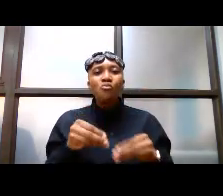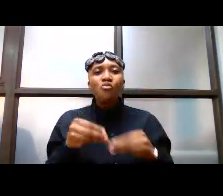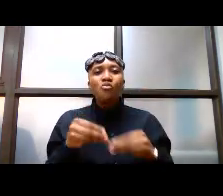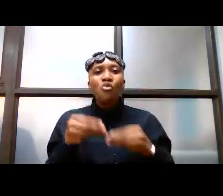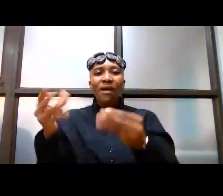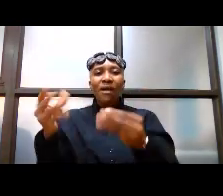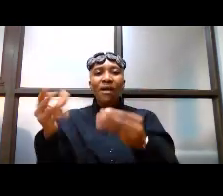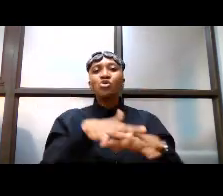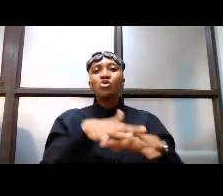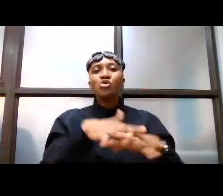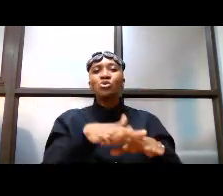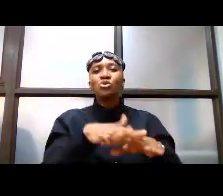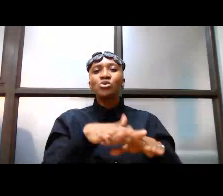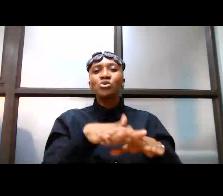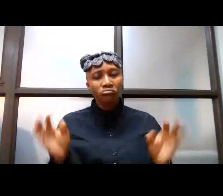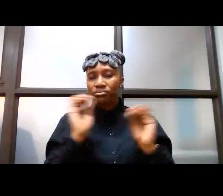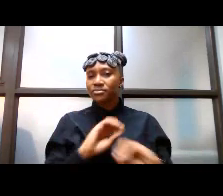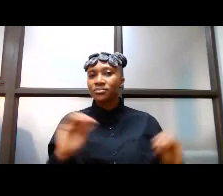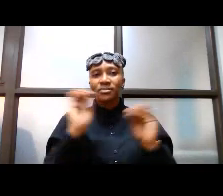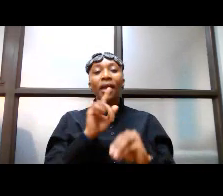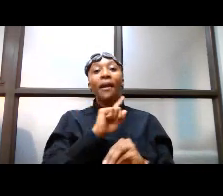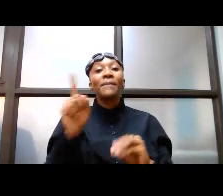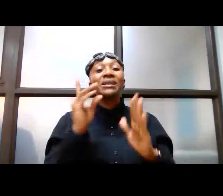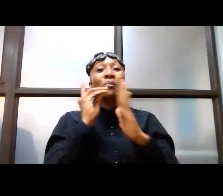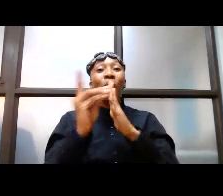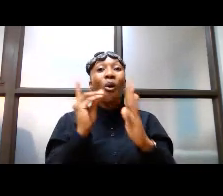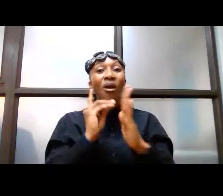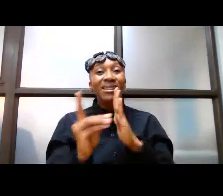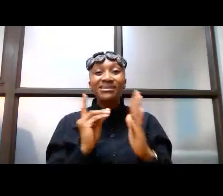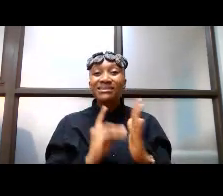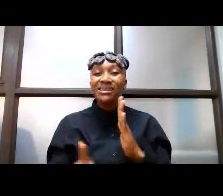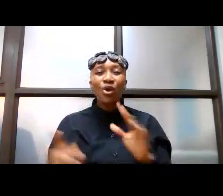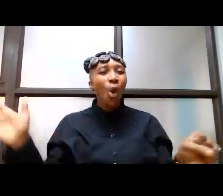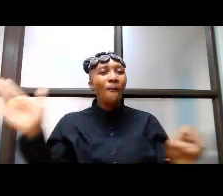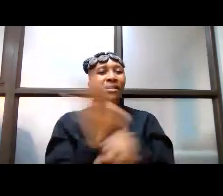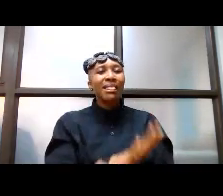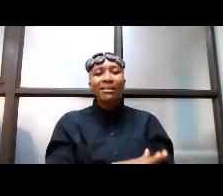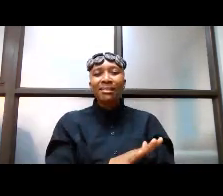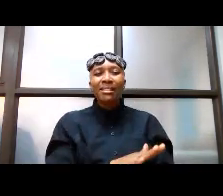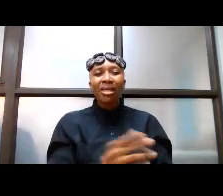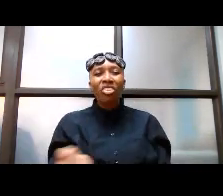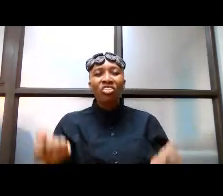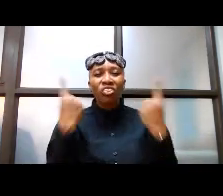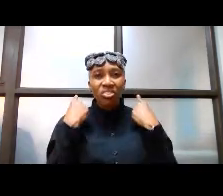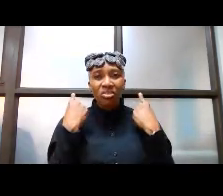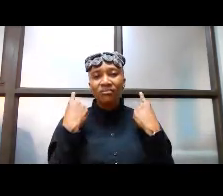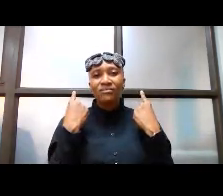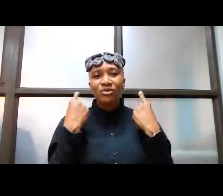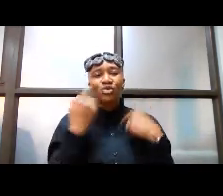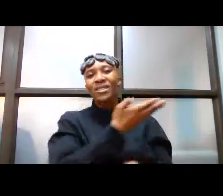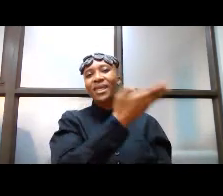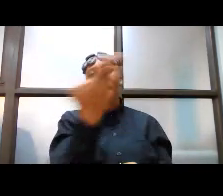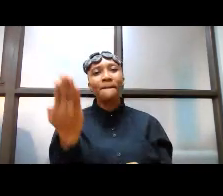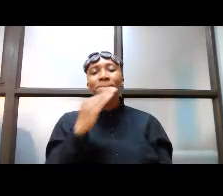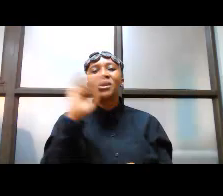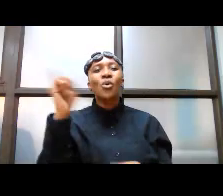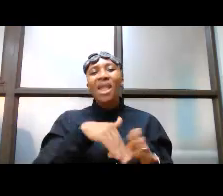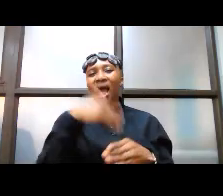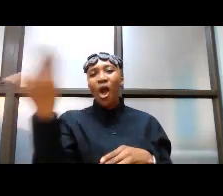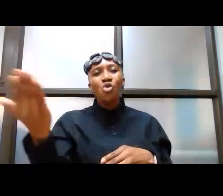inclusive education, but the policy is sometimes completely vague to them. It's out of their scope of work, which means there's a lack